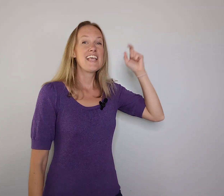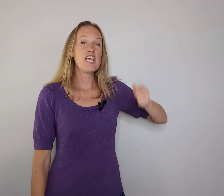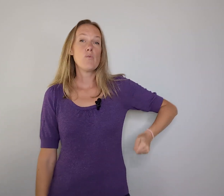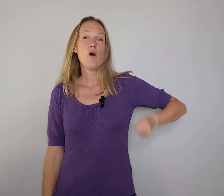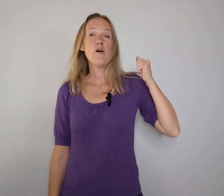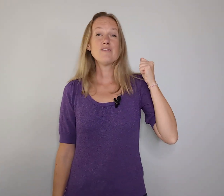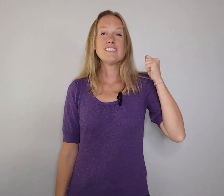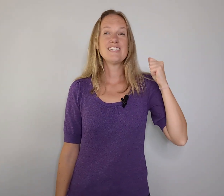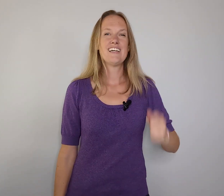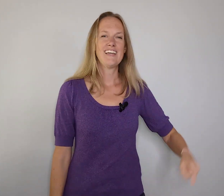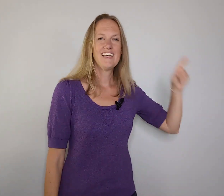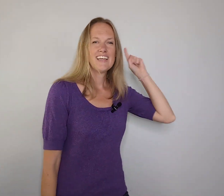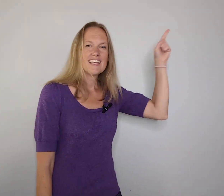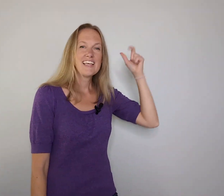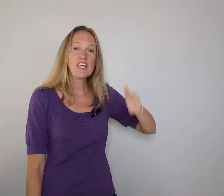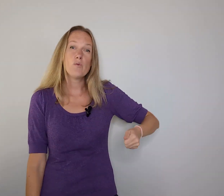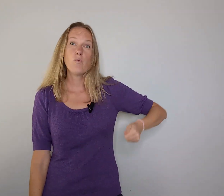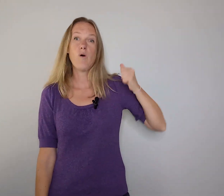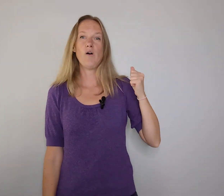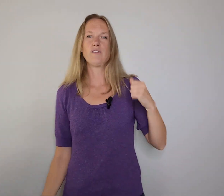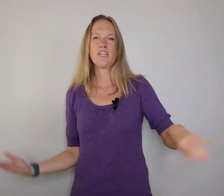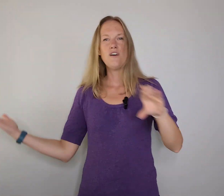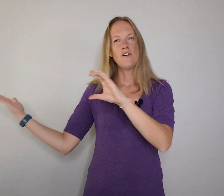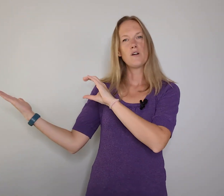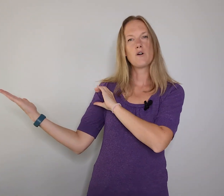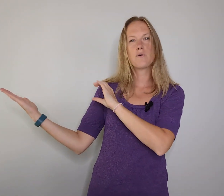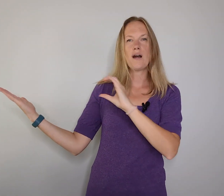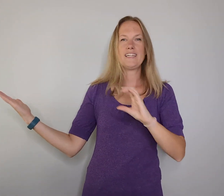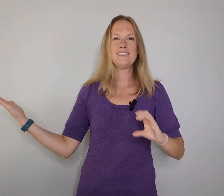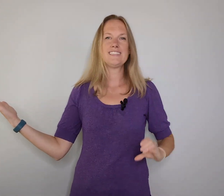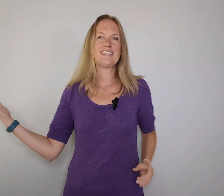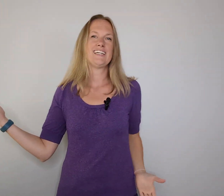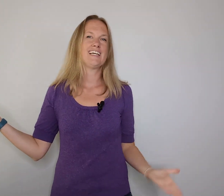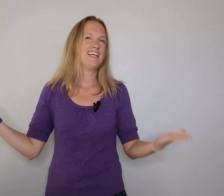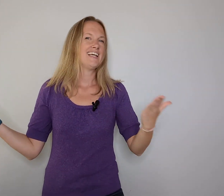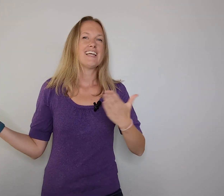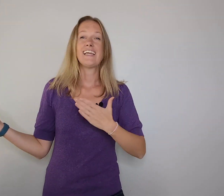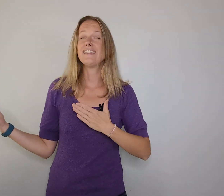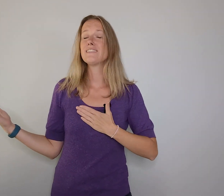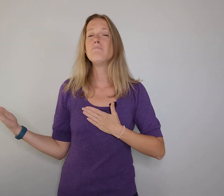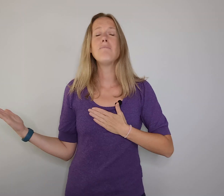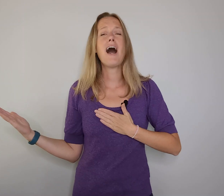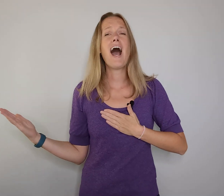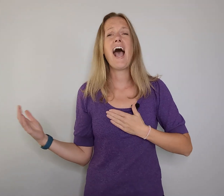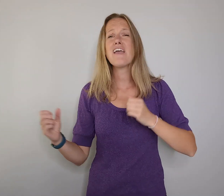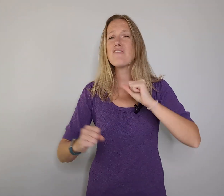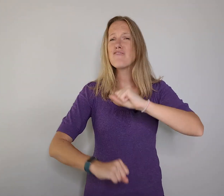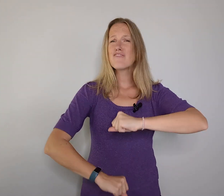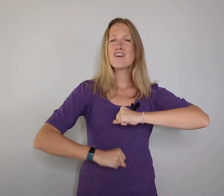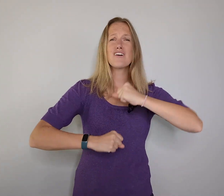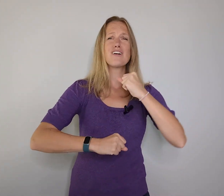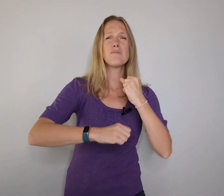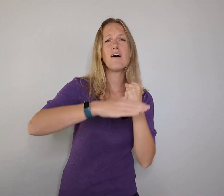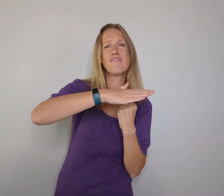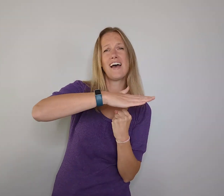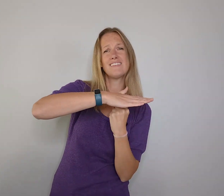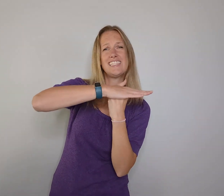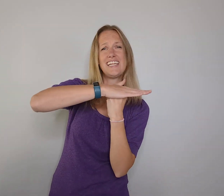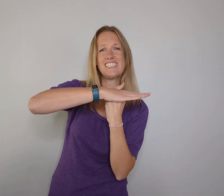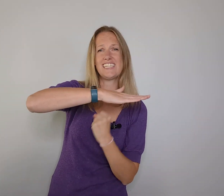He won't. He won't. Christ is my firm